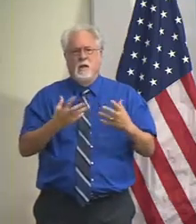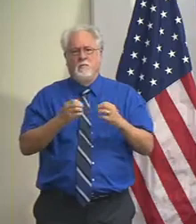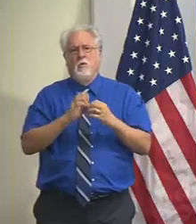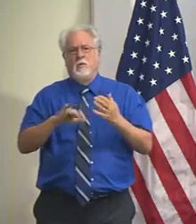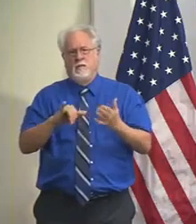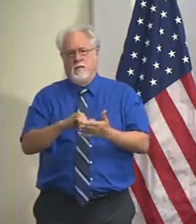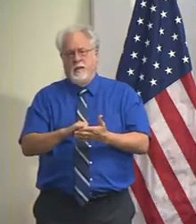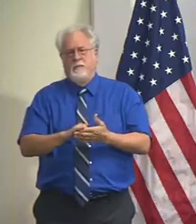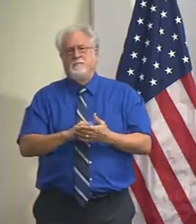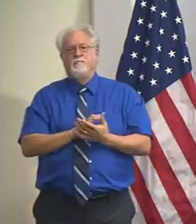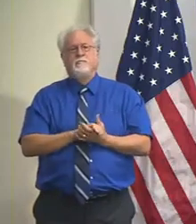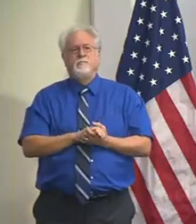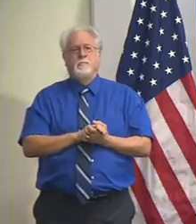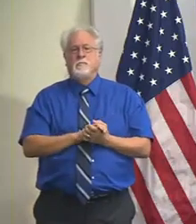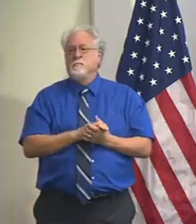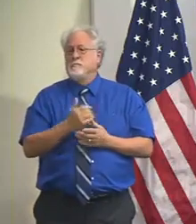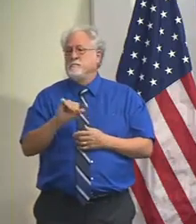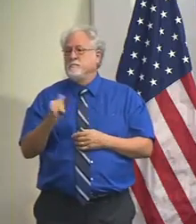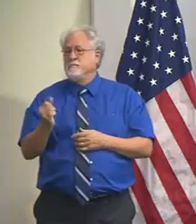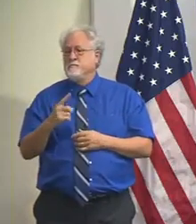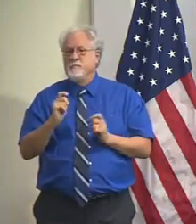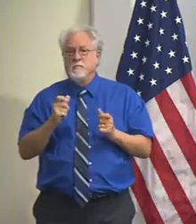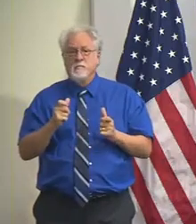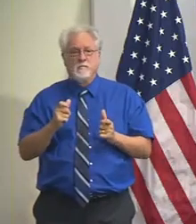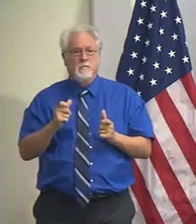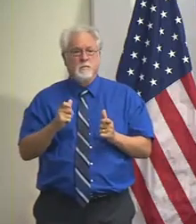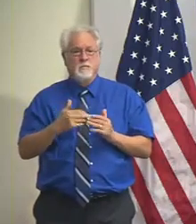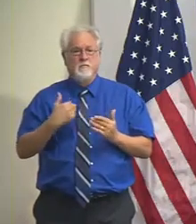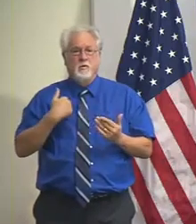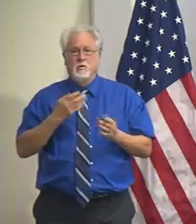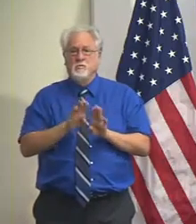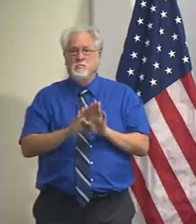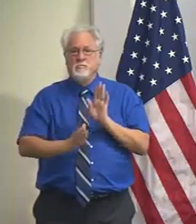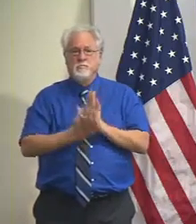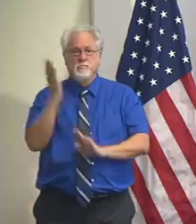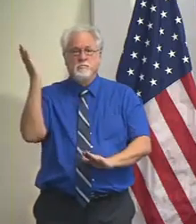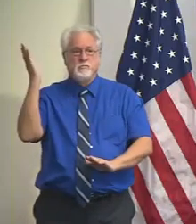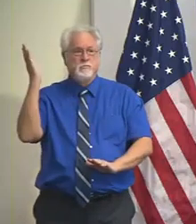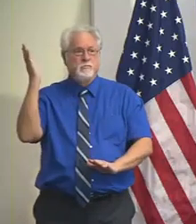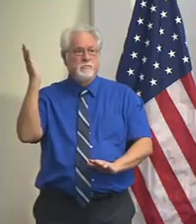that. Any other quick questions before I take off?